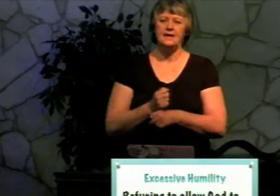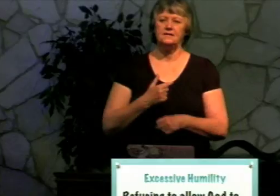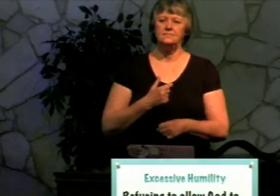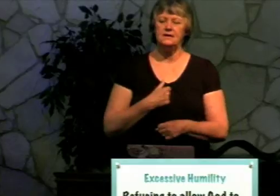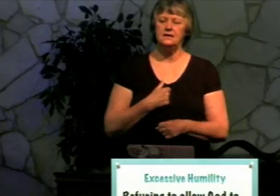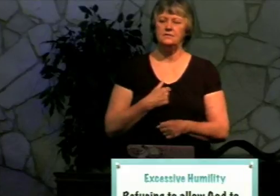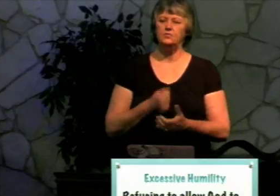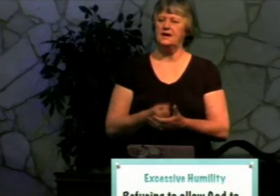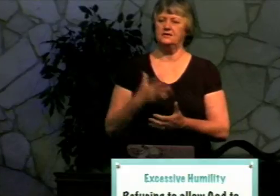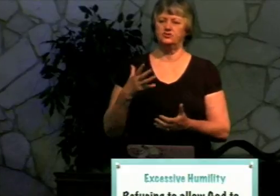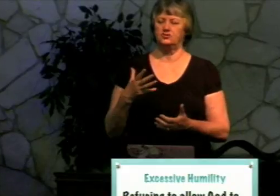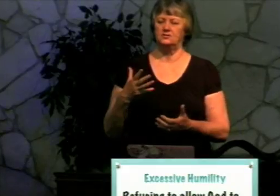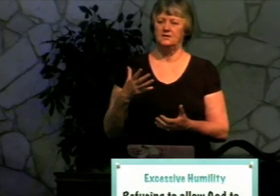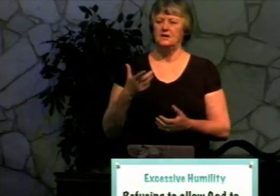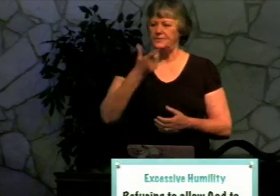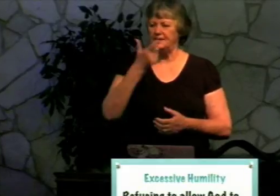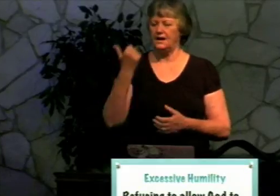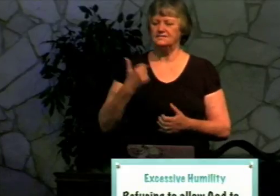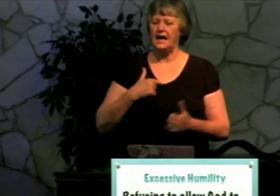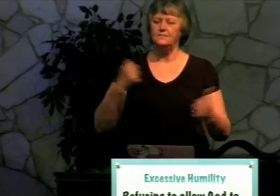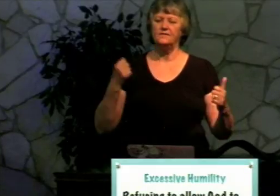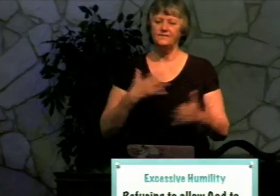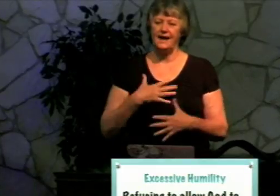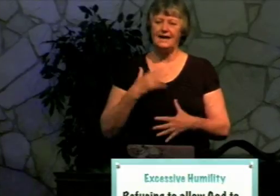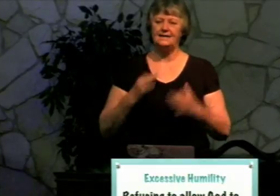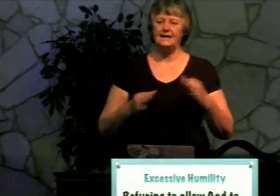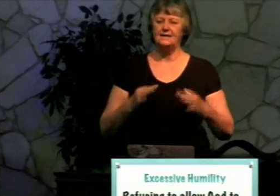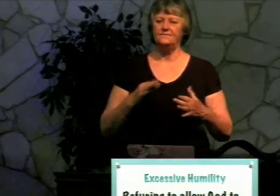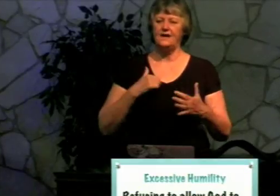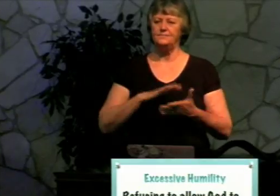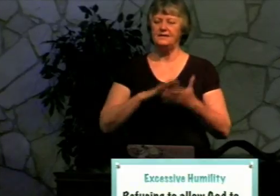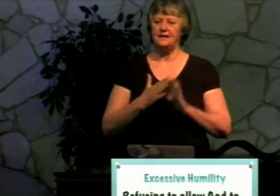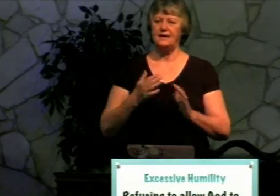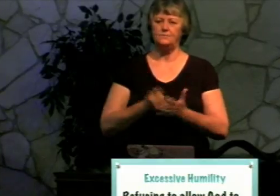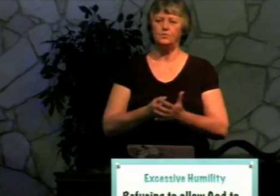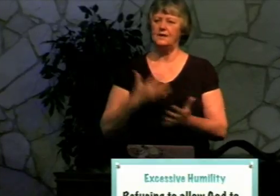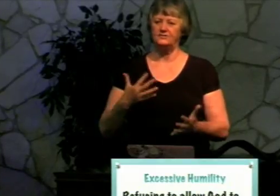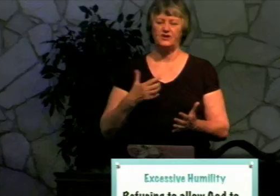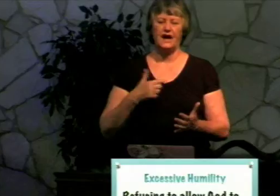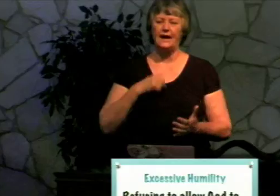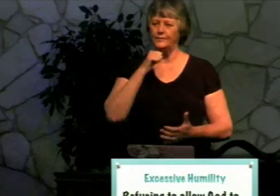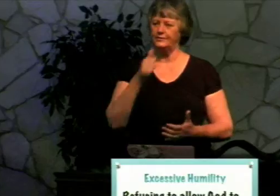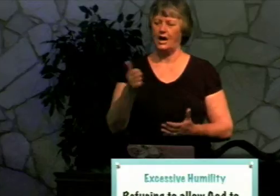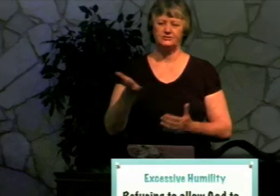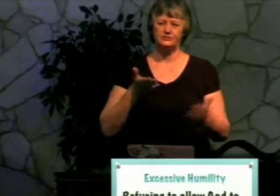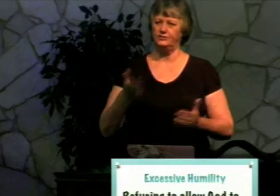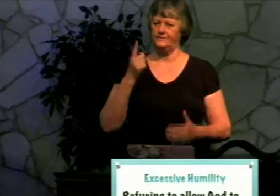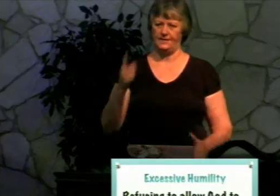make me rich because I'm afraid if I became rich, I would not serve Him.